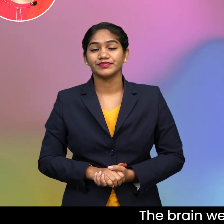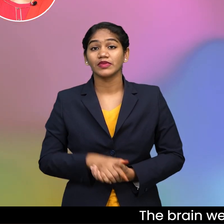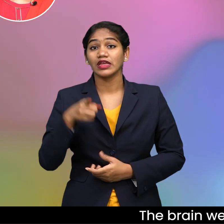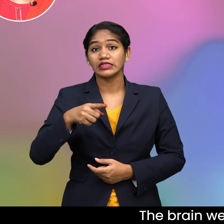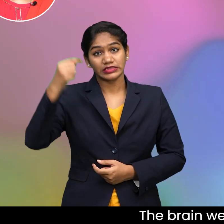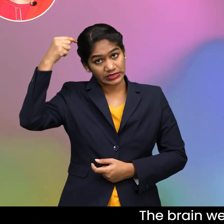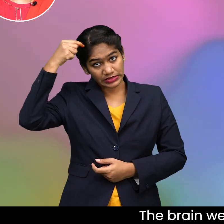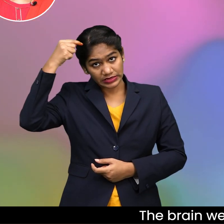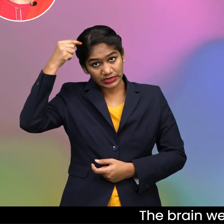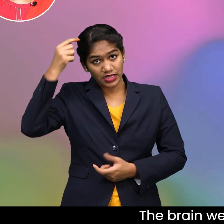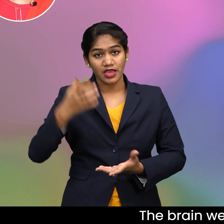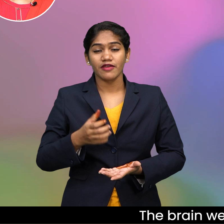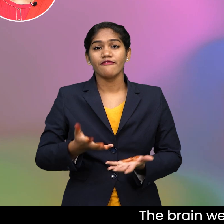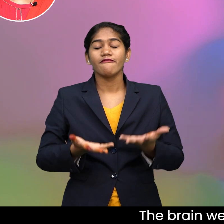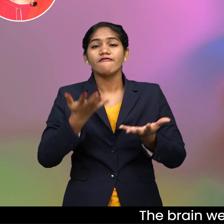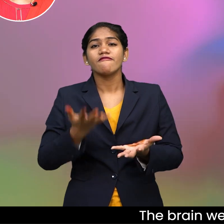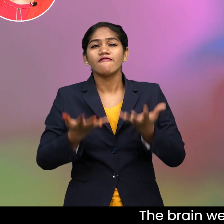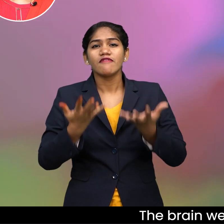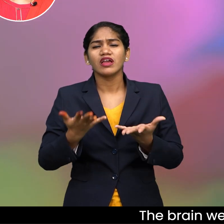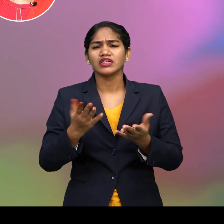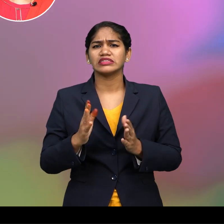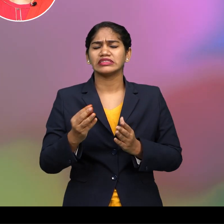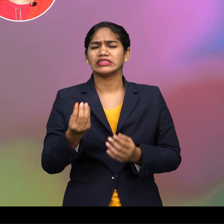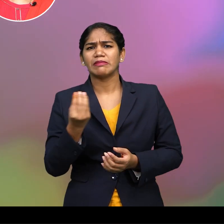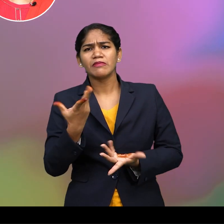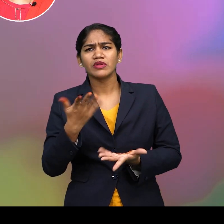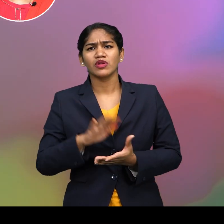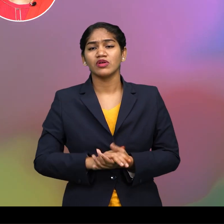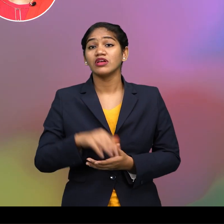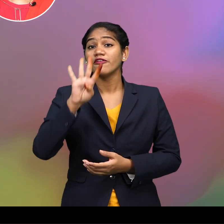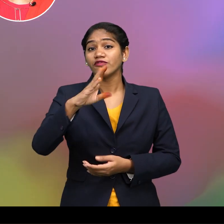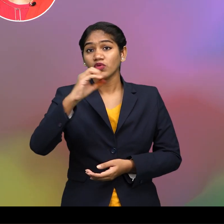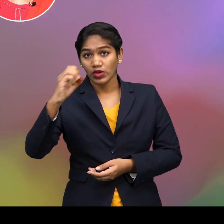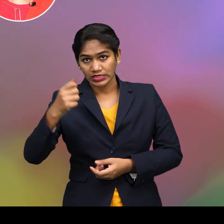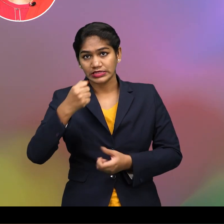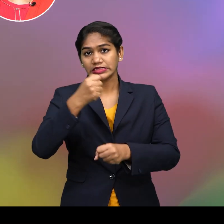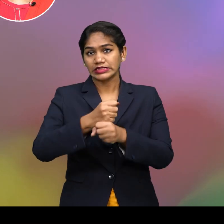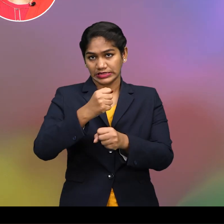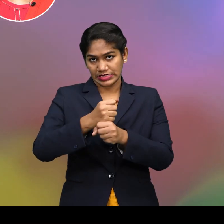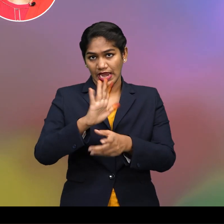The brain weighs approximately 400 grams.